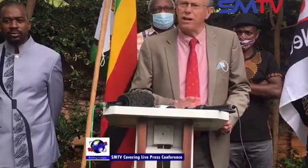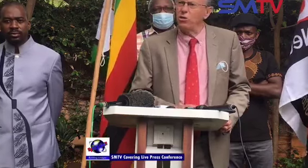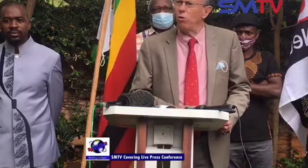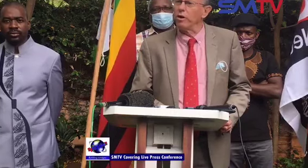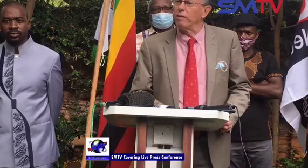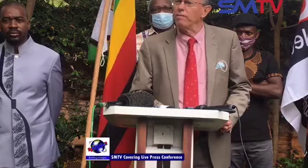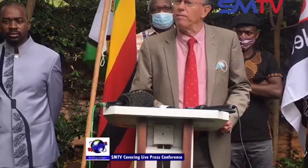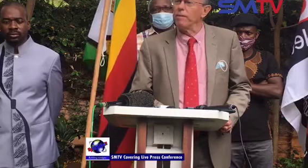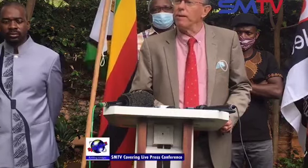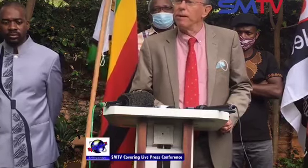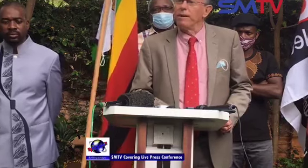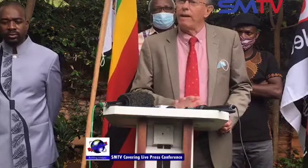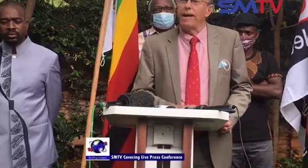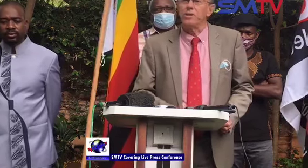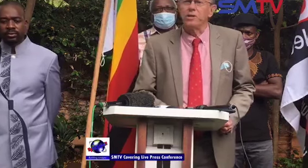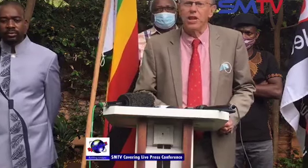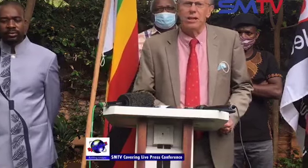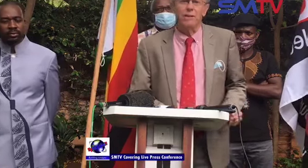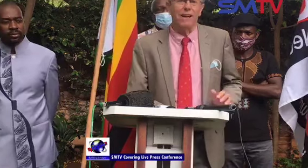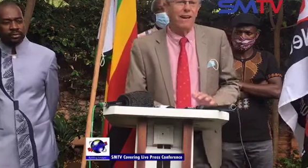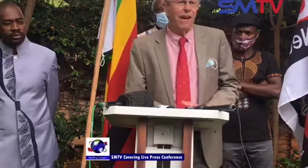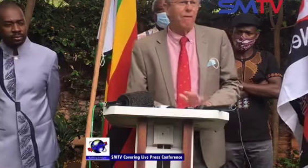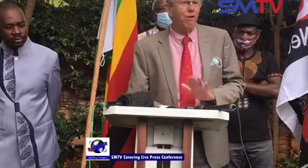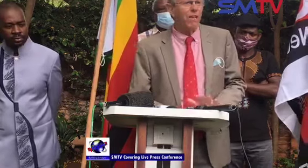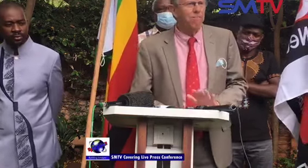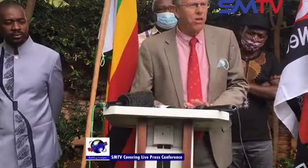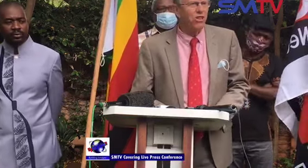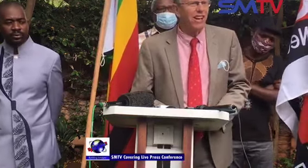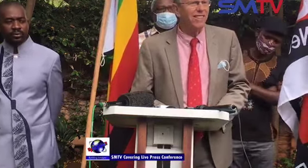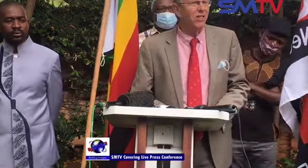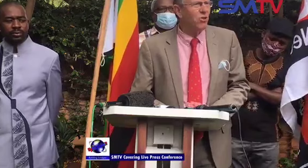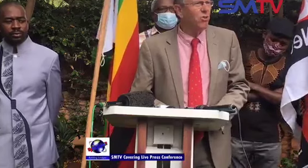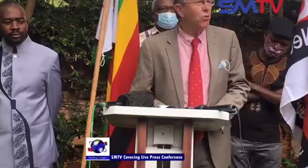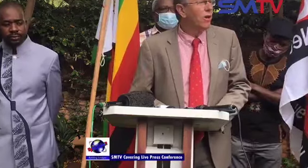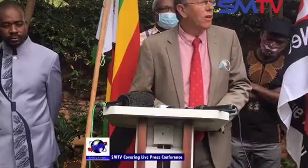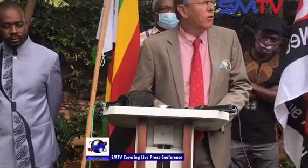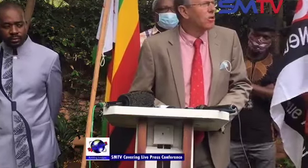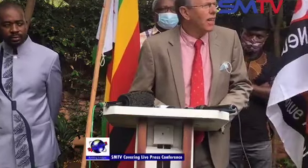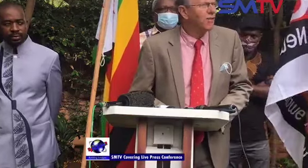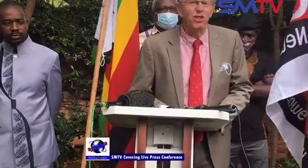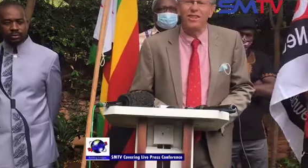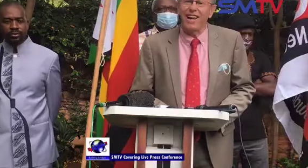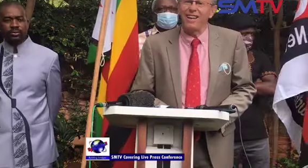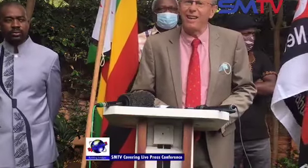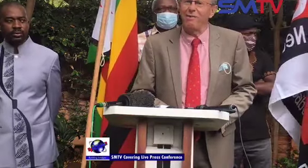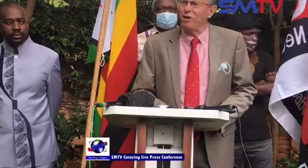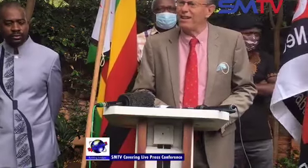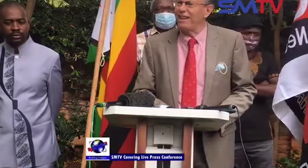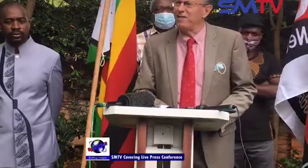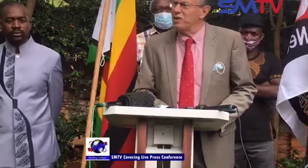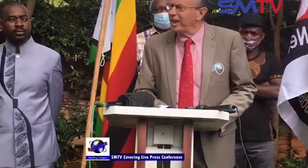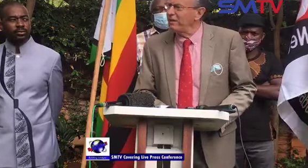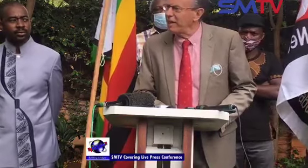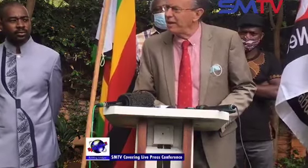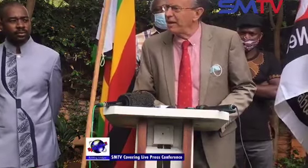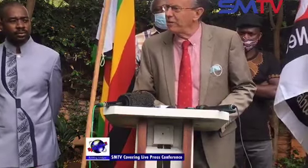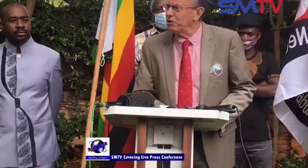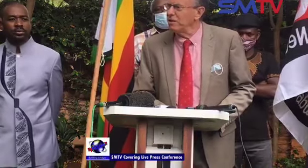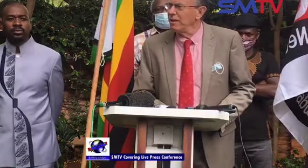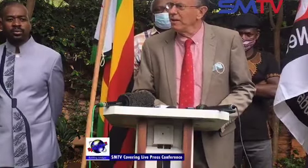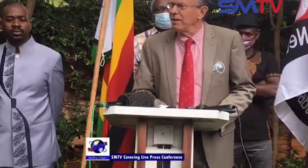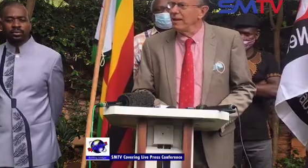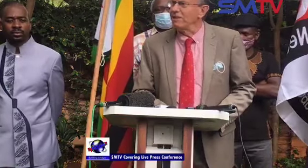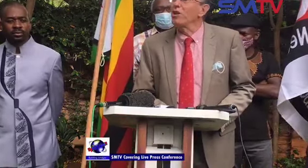are in order. Now, ladies and gentlemen, I fully appreciate that you yourselves today have not had sight of the